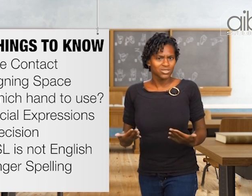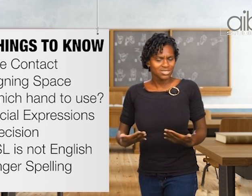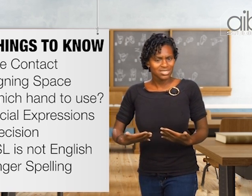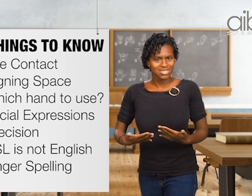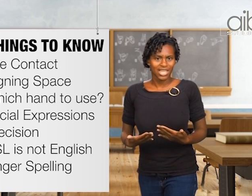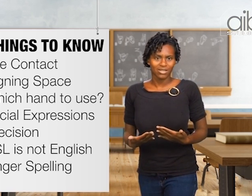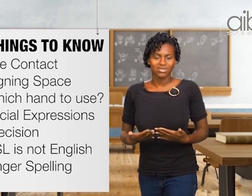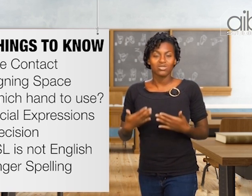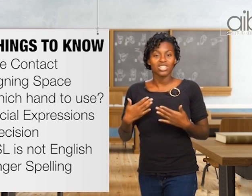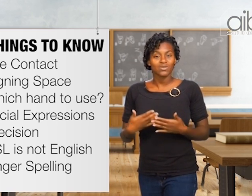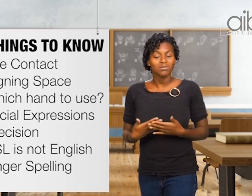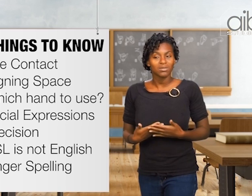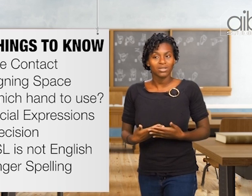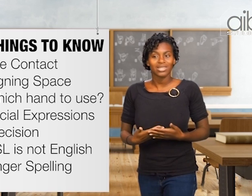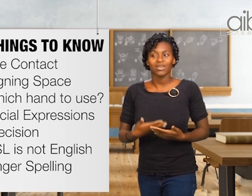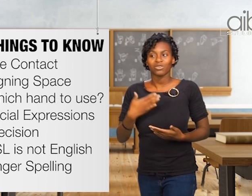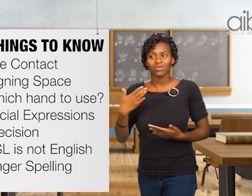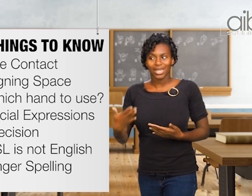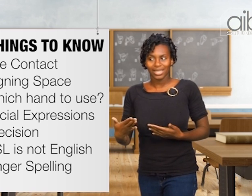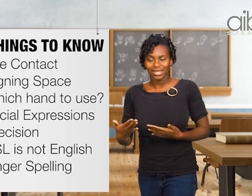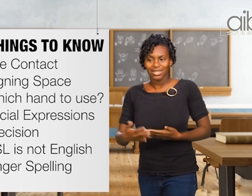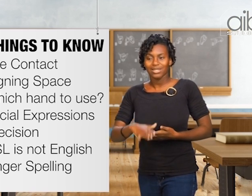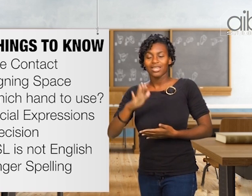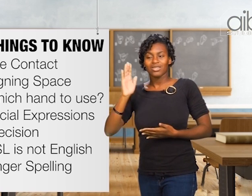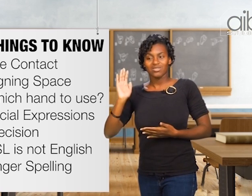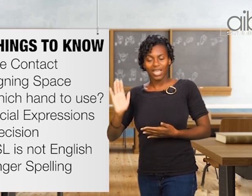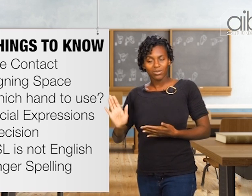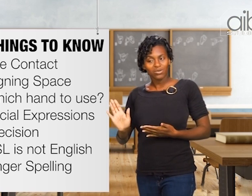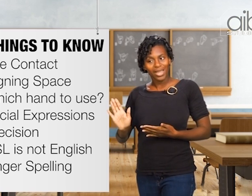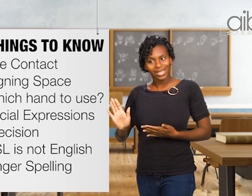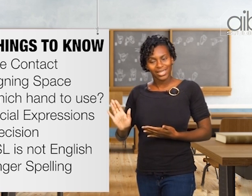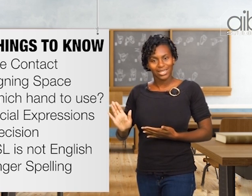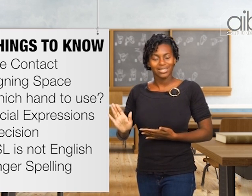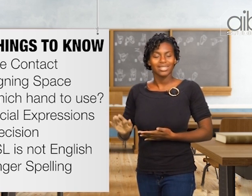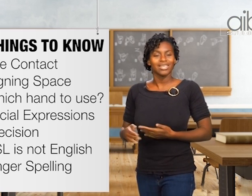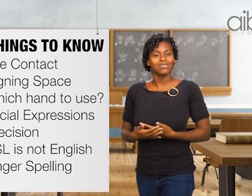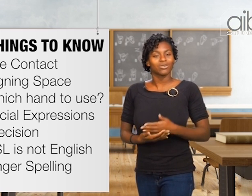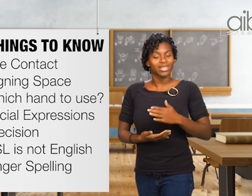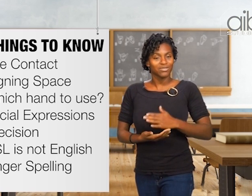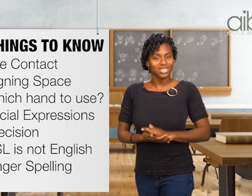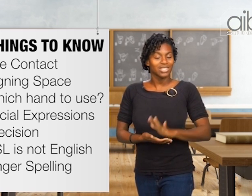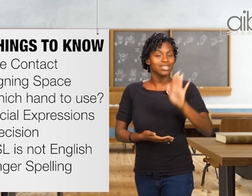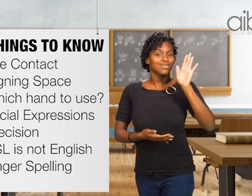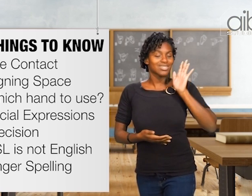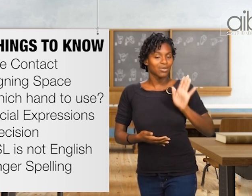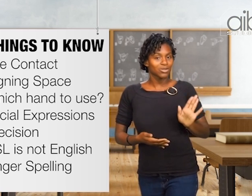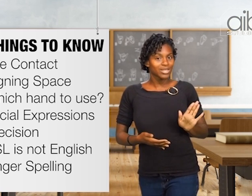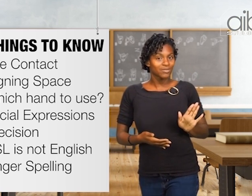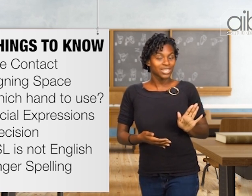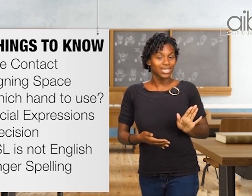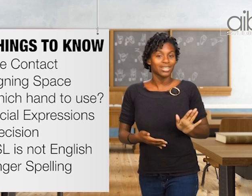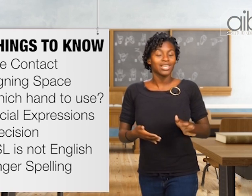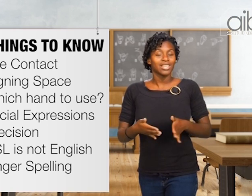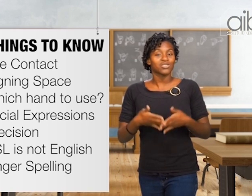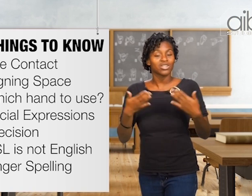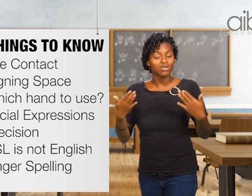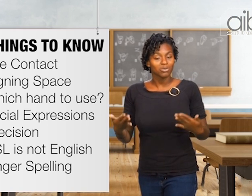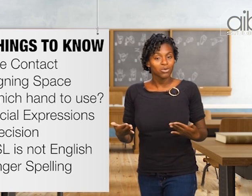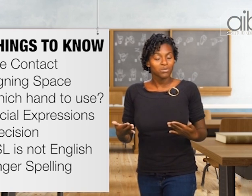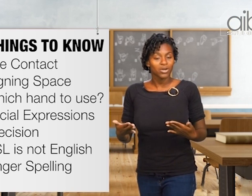confuses the signer. So just remember that if you're right-handed, you sign with your right hand. If you're left-handed, you sign with your left hand. If you're comfortable with both,